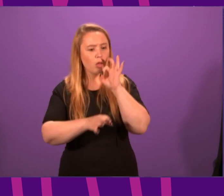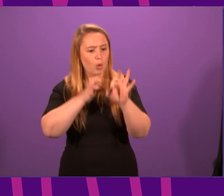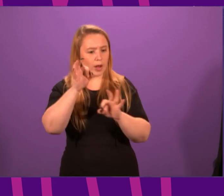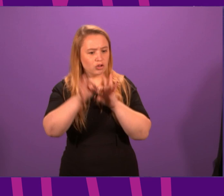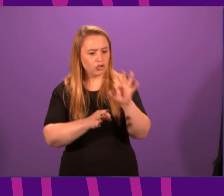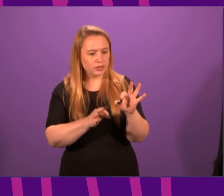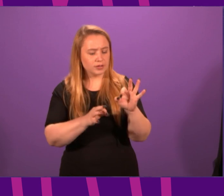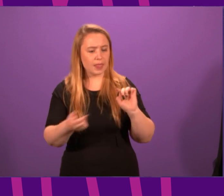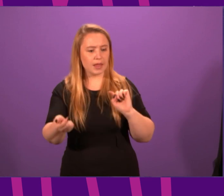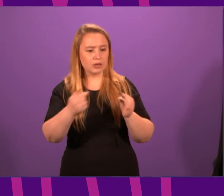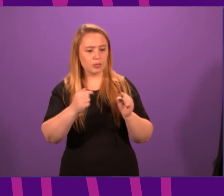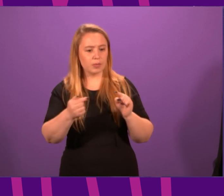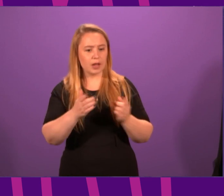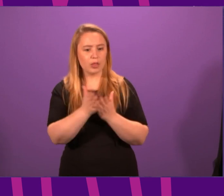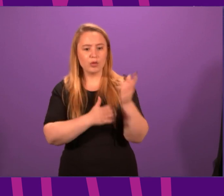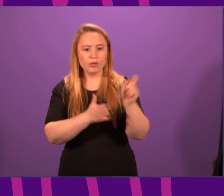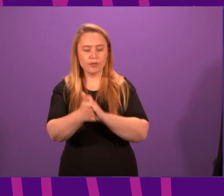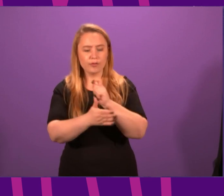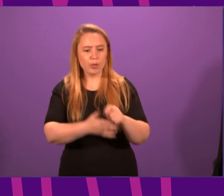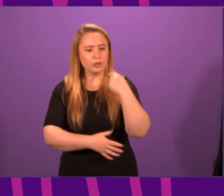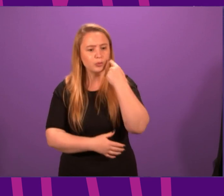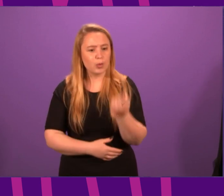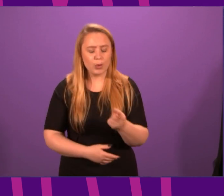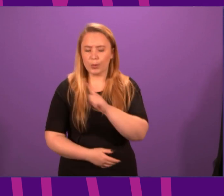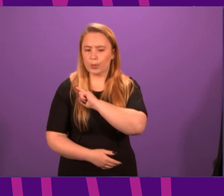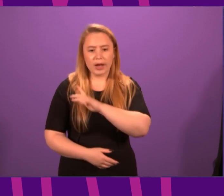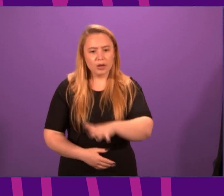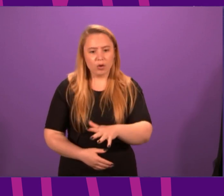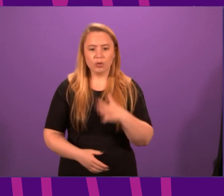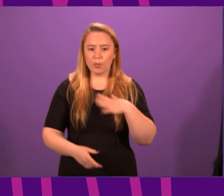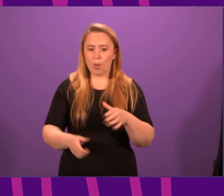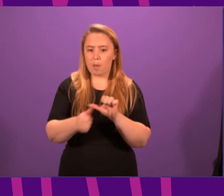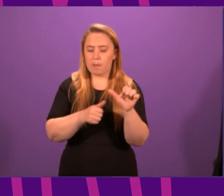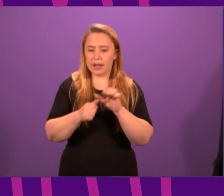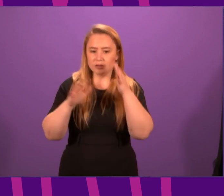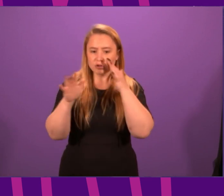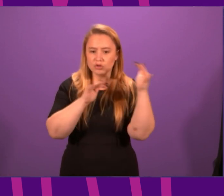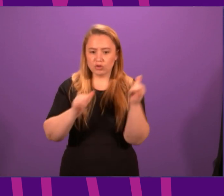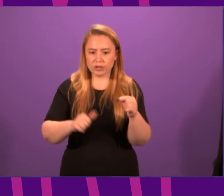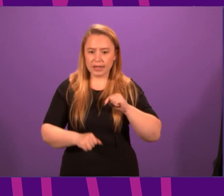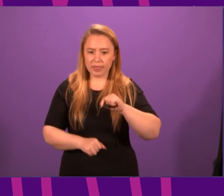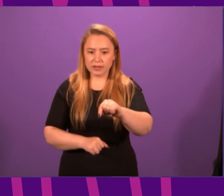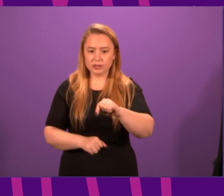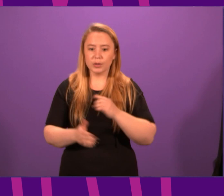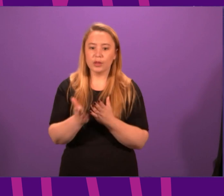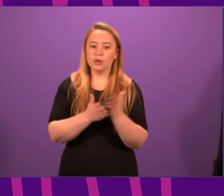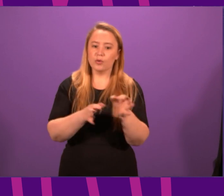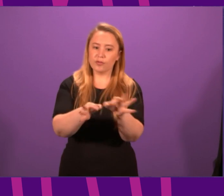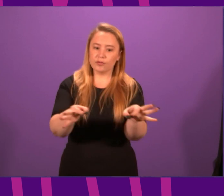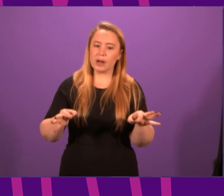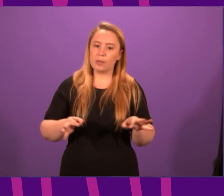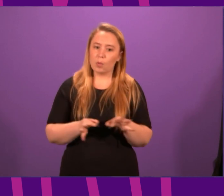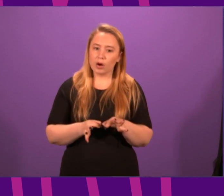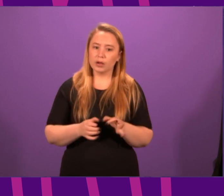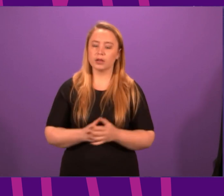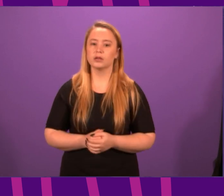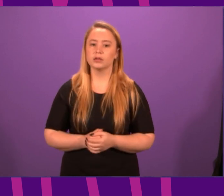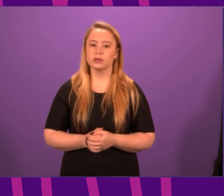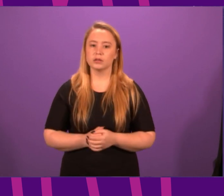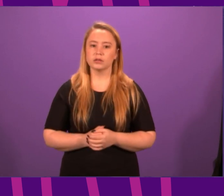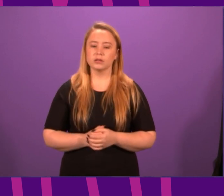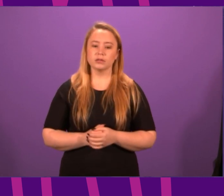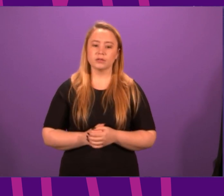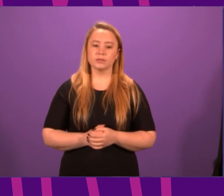then a debate with the vote tomorrow for better scrutiny this week of this whole framework and what has gone before in the 16